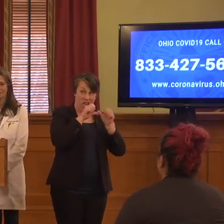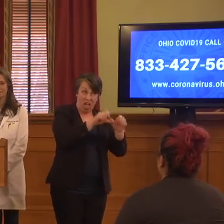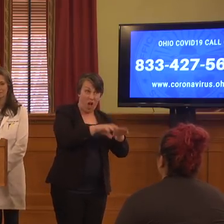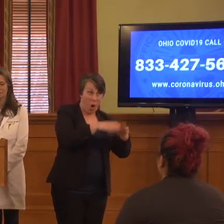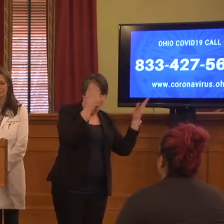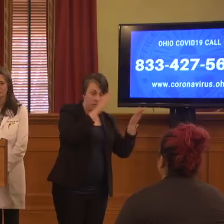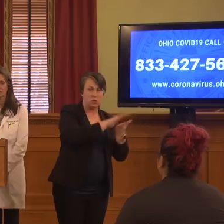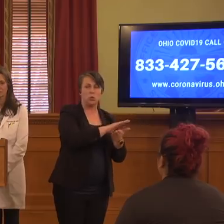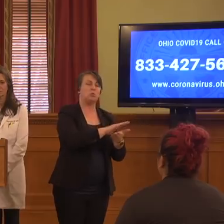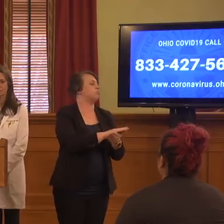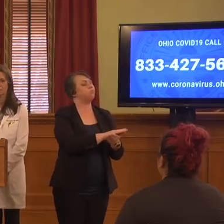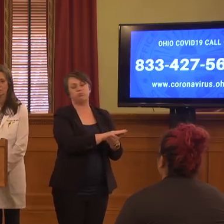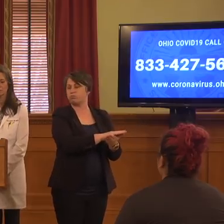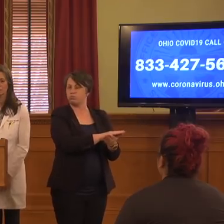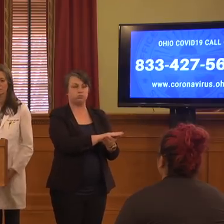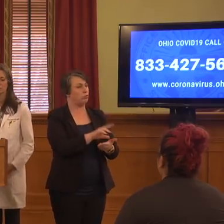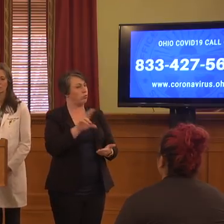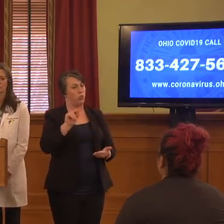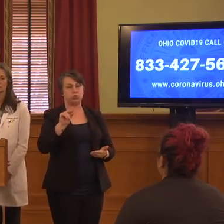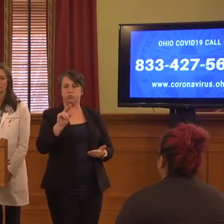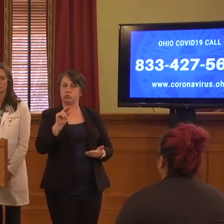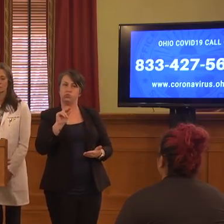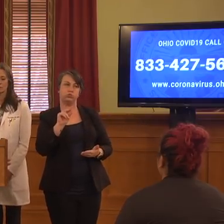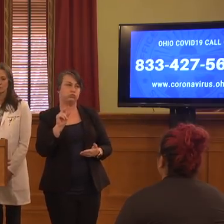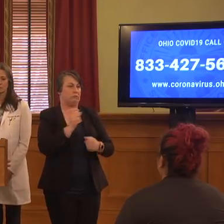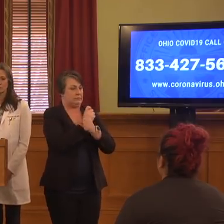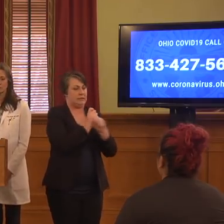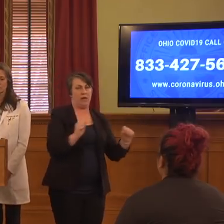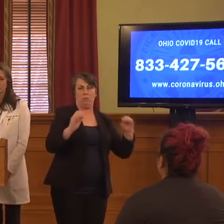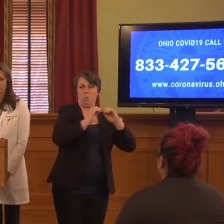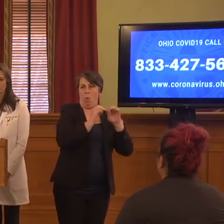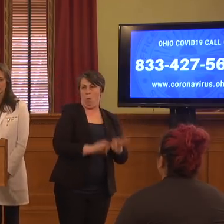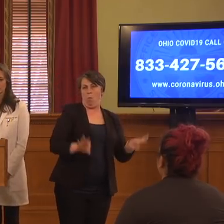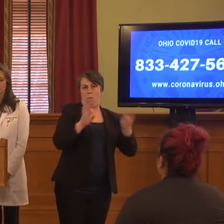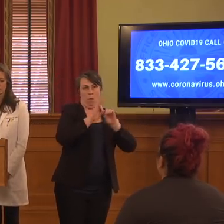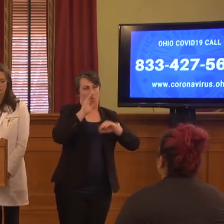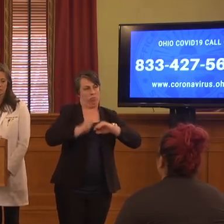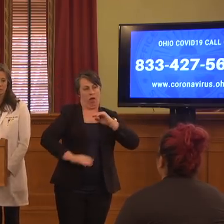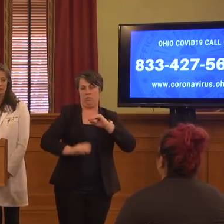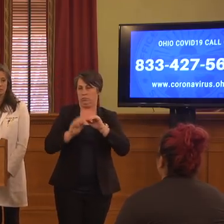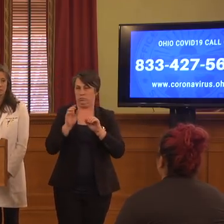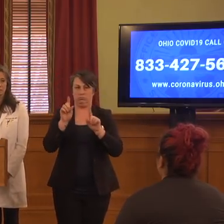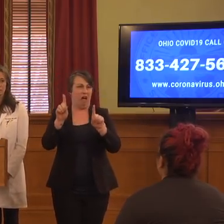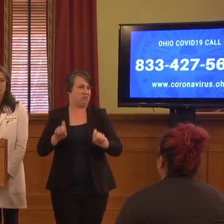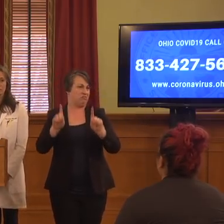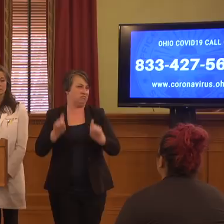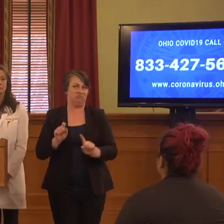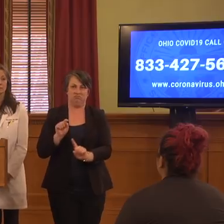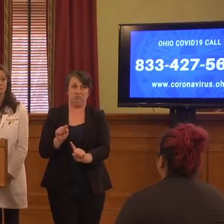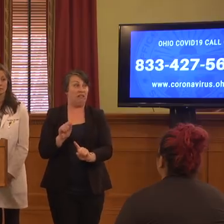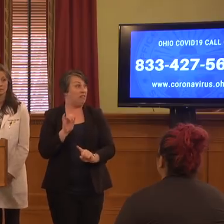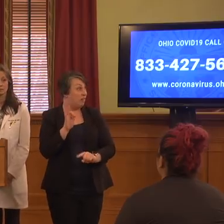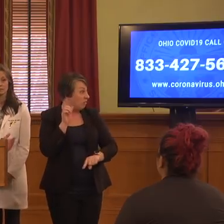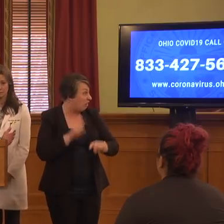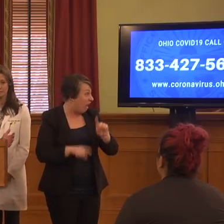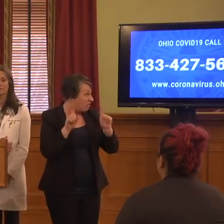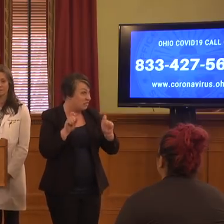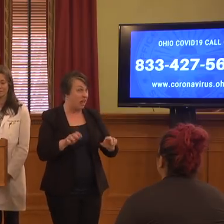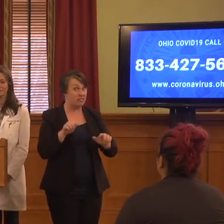life at this point. I mean, if we don't have to, look, if we don't have to have testing, if we can't have testing this year, we can't have testing this